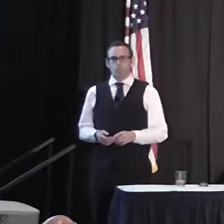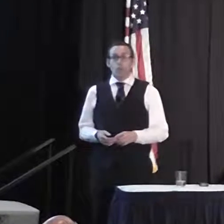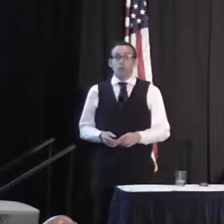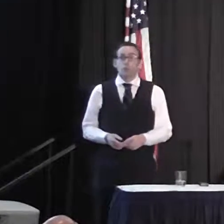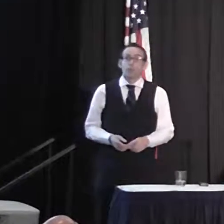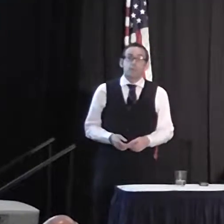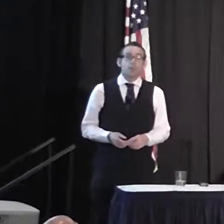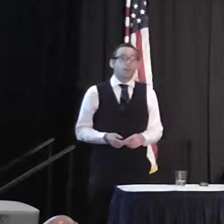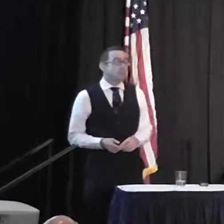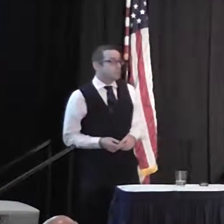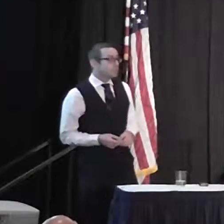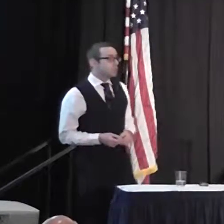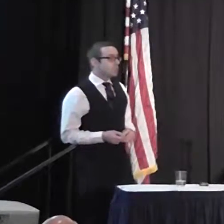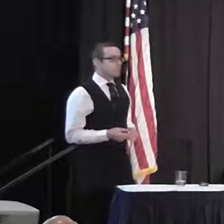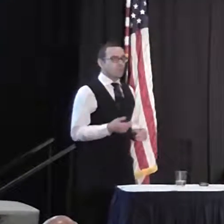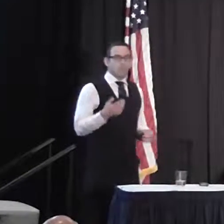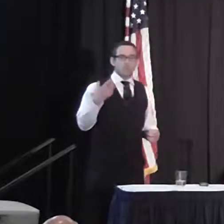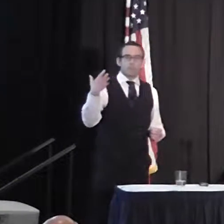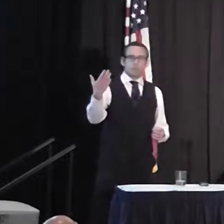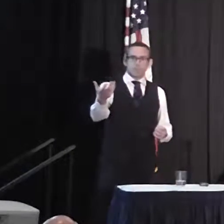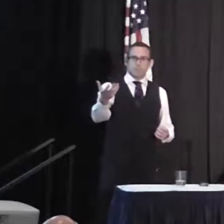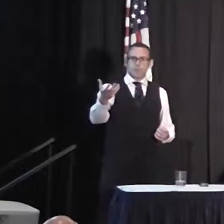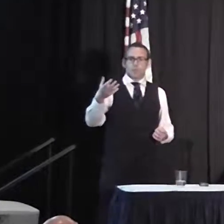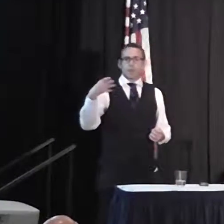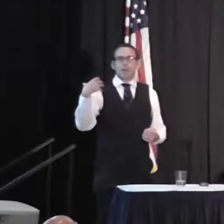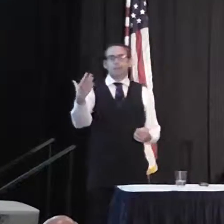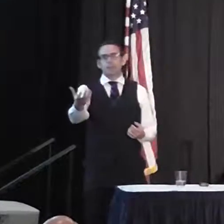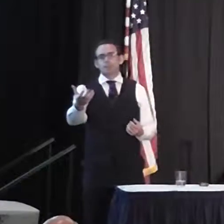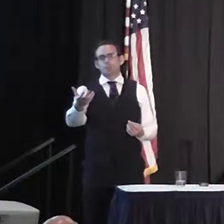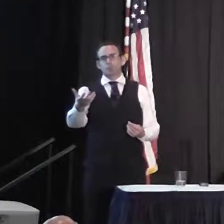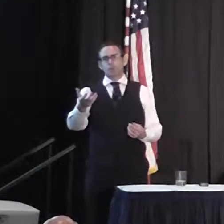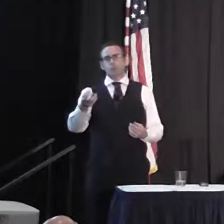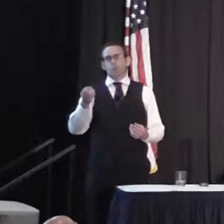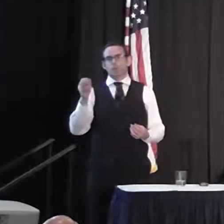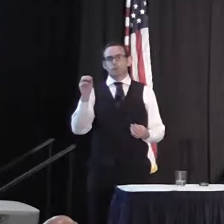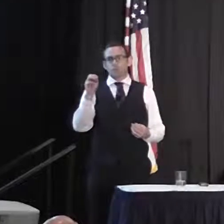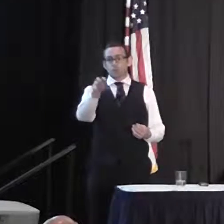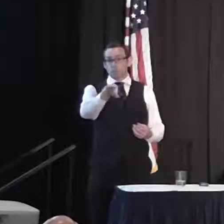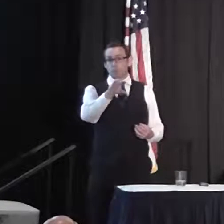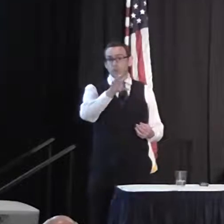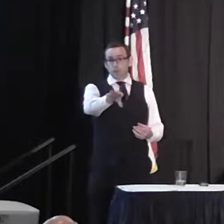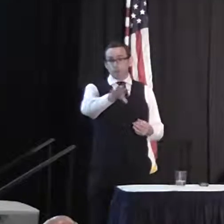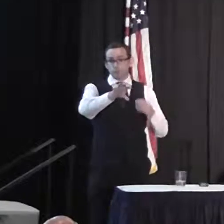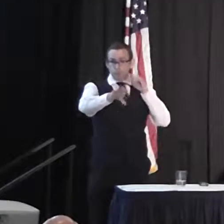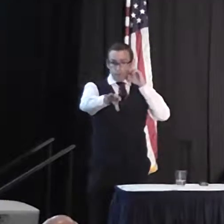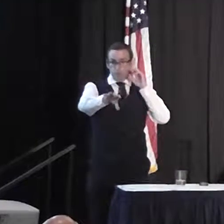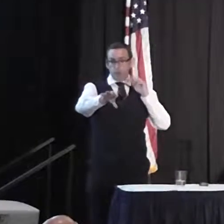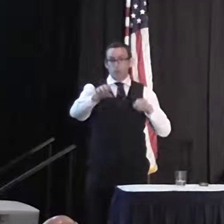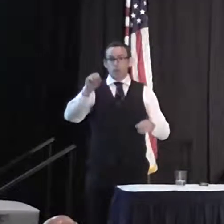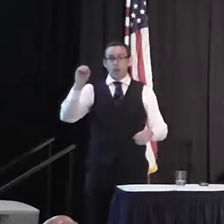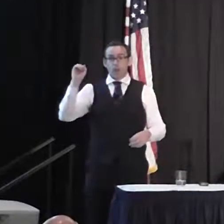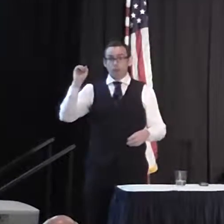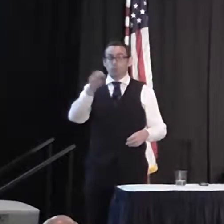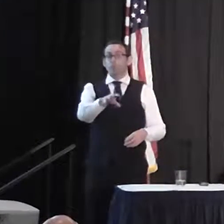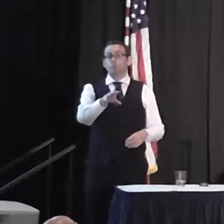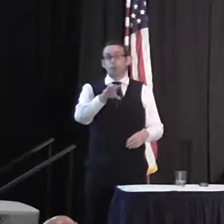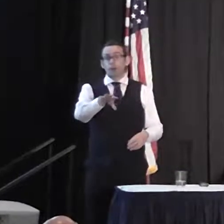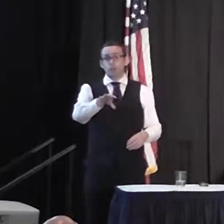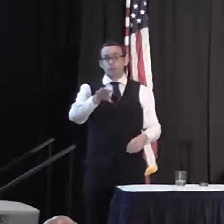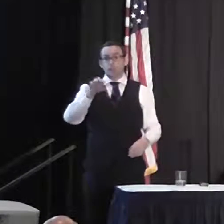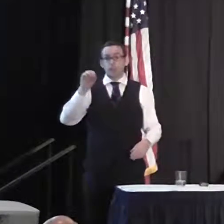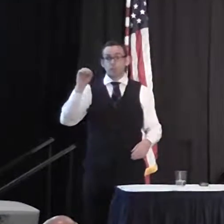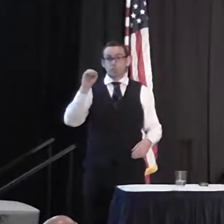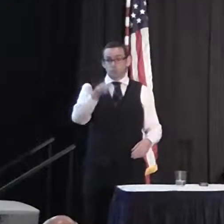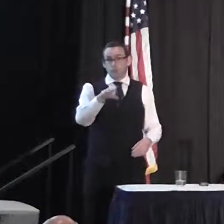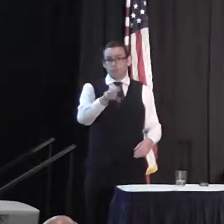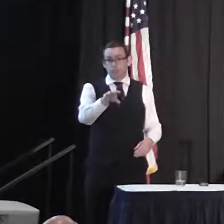is? Right. The majority of the LNG export terminals coming through are going to be in the Gulf of Mexico, and all of the